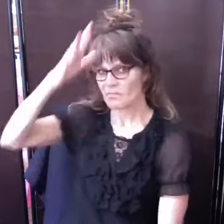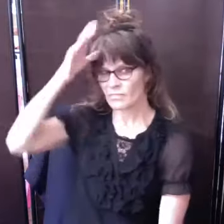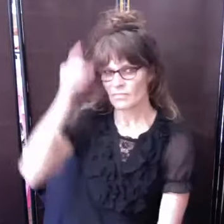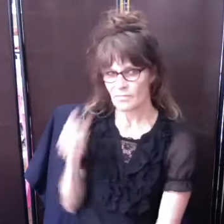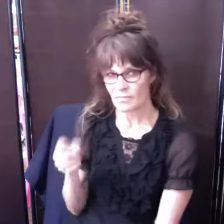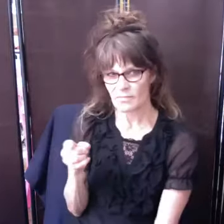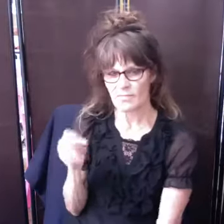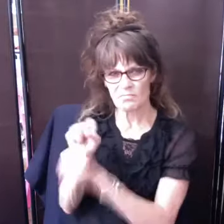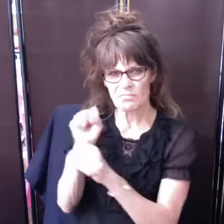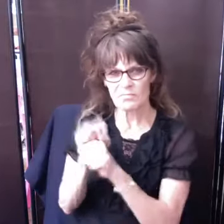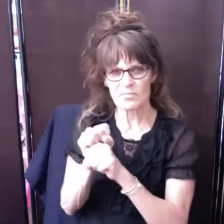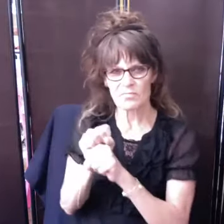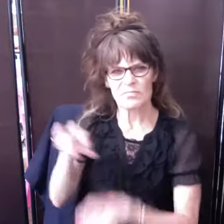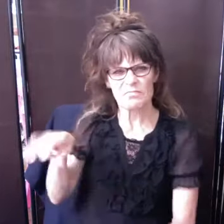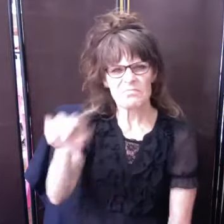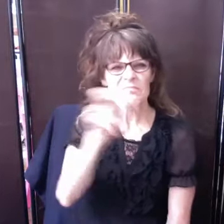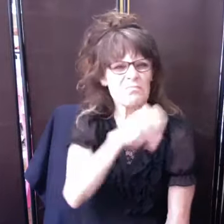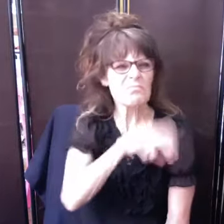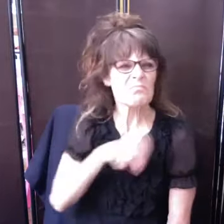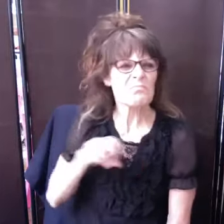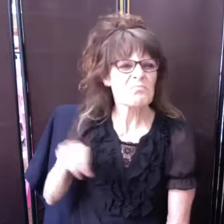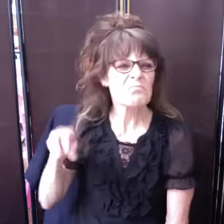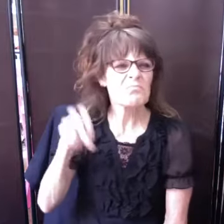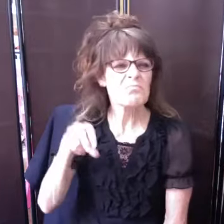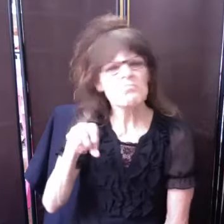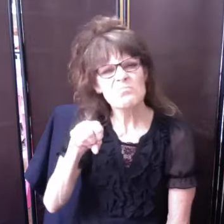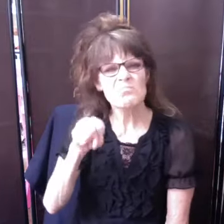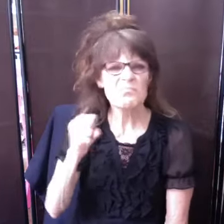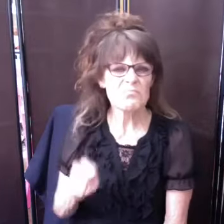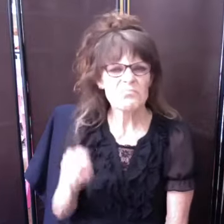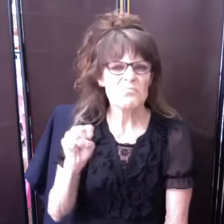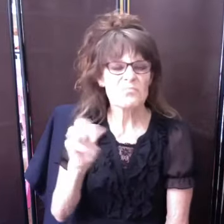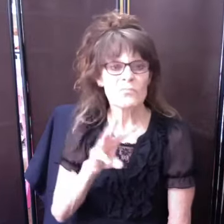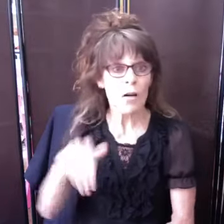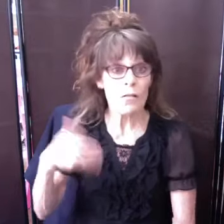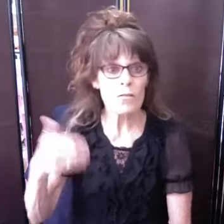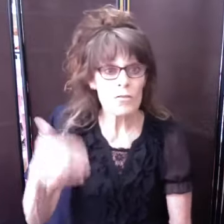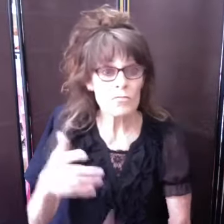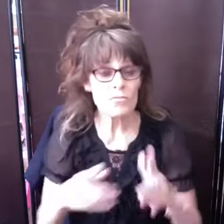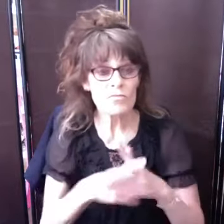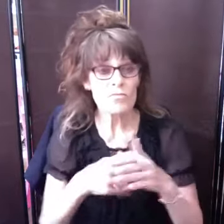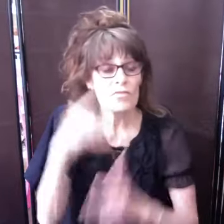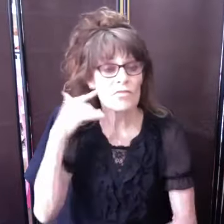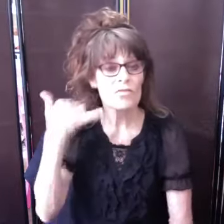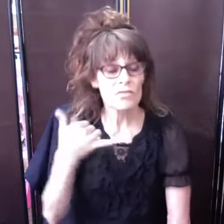all over the Southwest and sometimes even go over to California because they had all that geothermal activity in California.